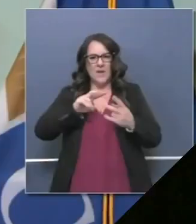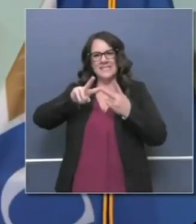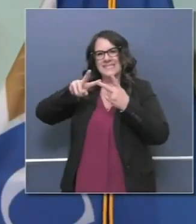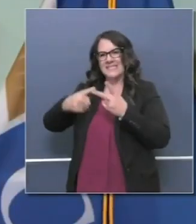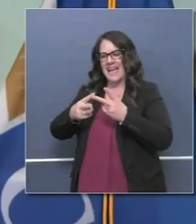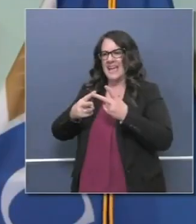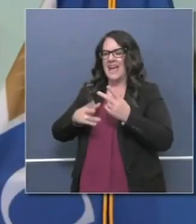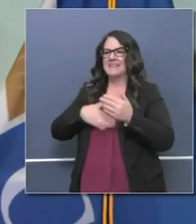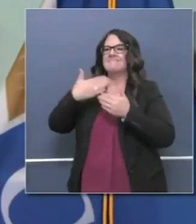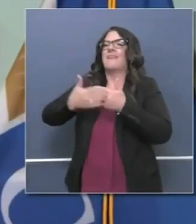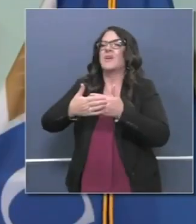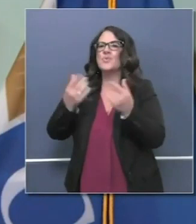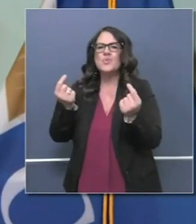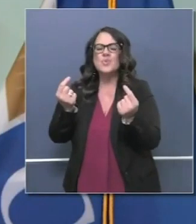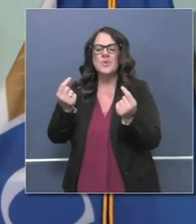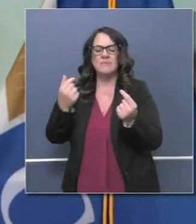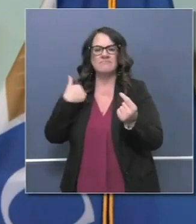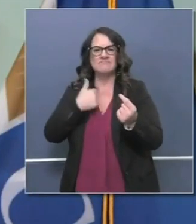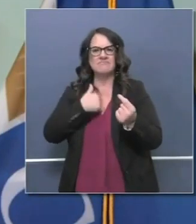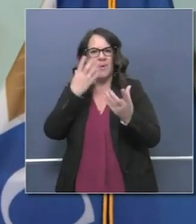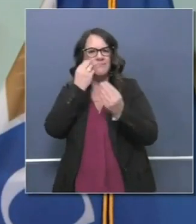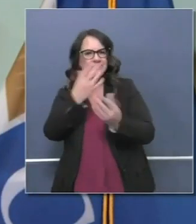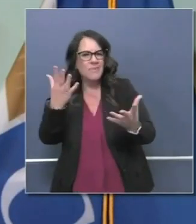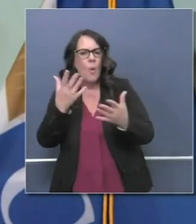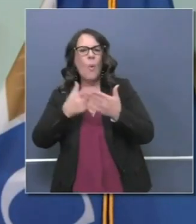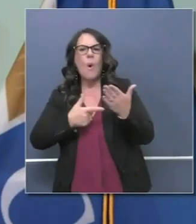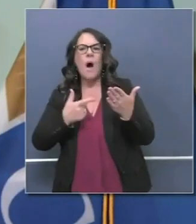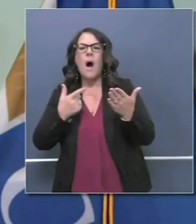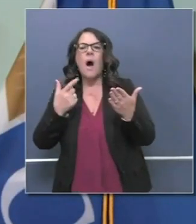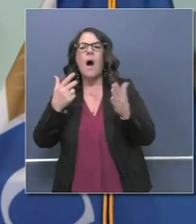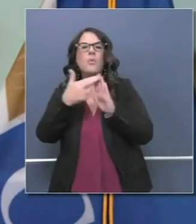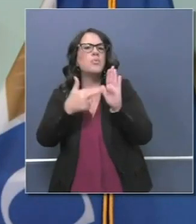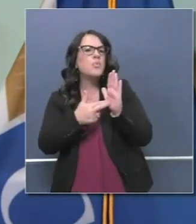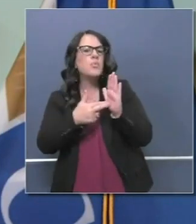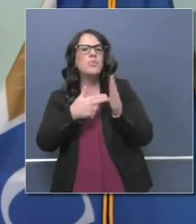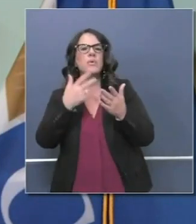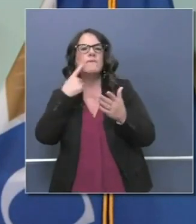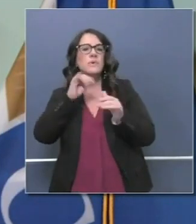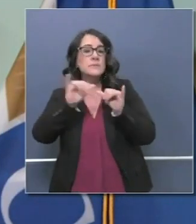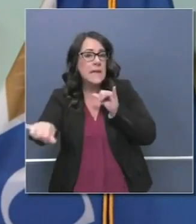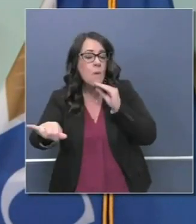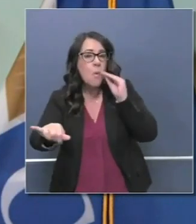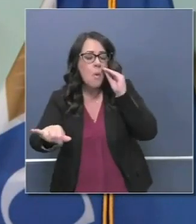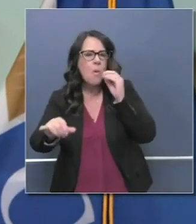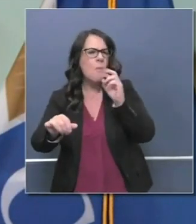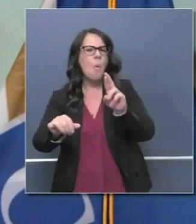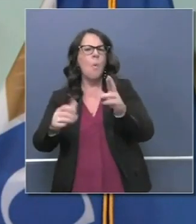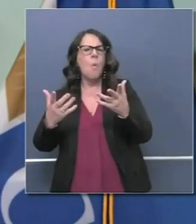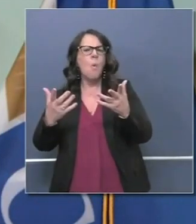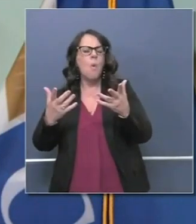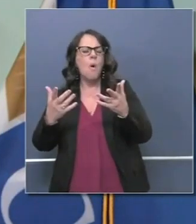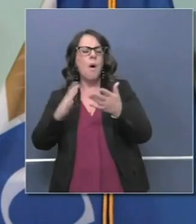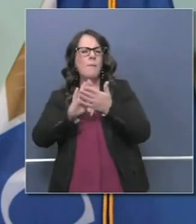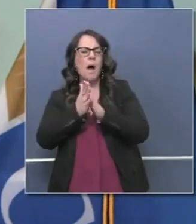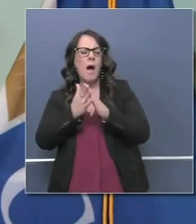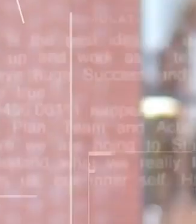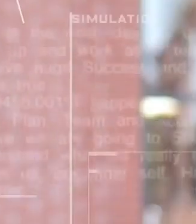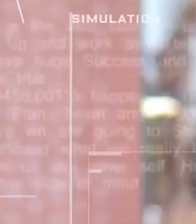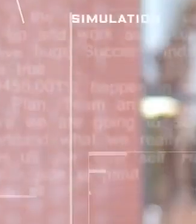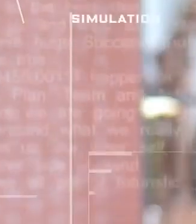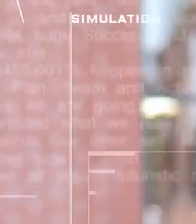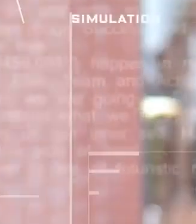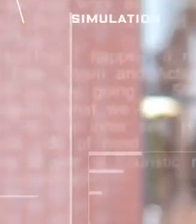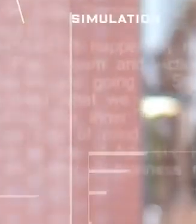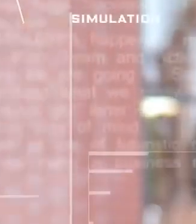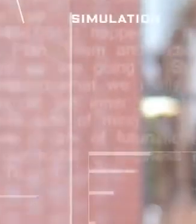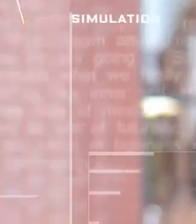contact tracing, combined with expanded testing, is a pillar of the state's modified stay-at-home order. The